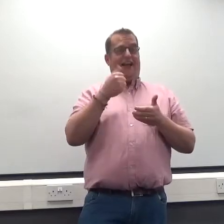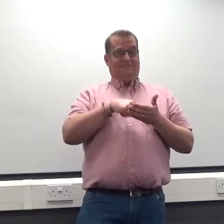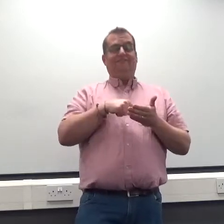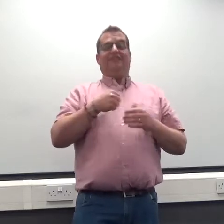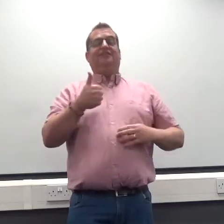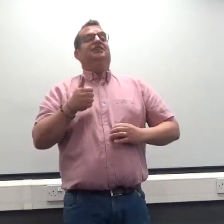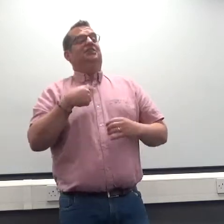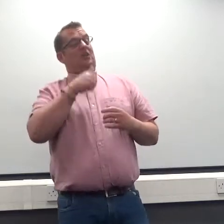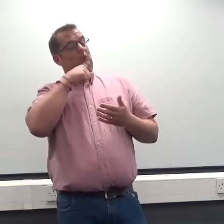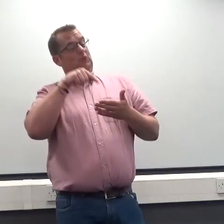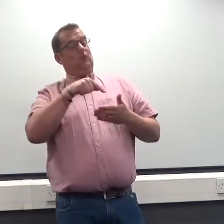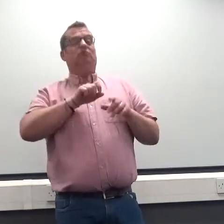faxes through this phone.